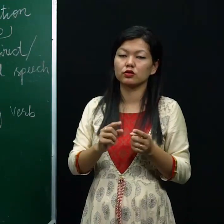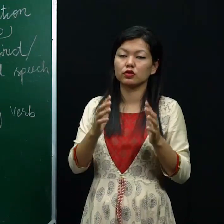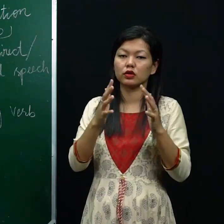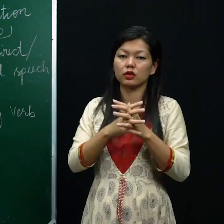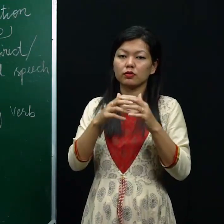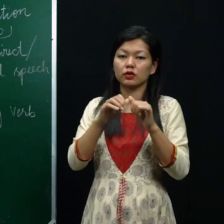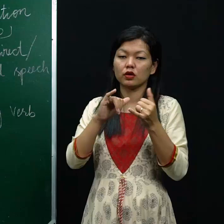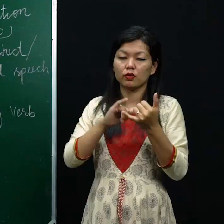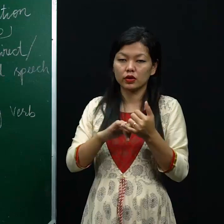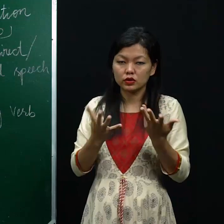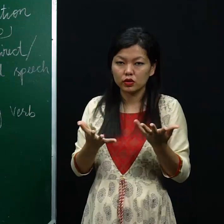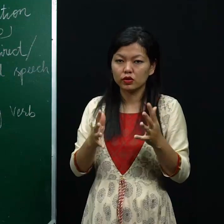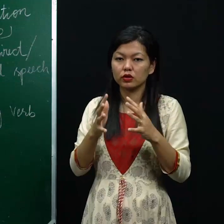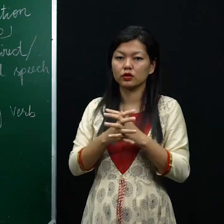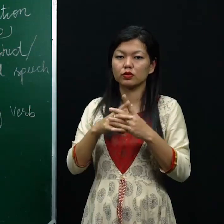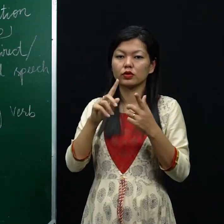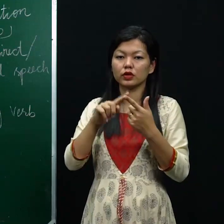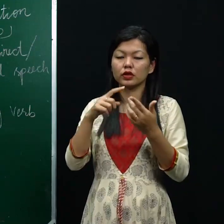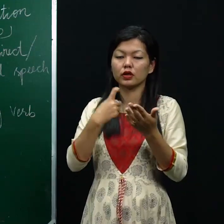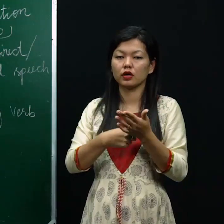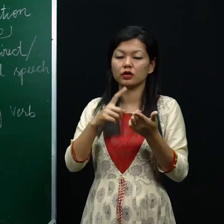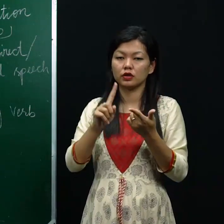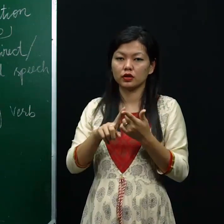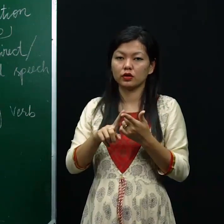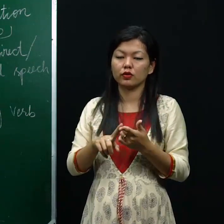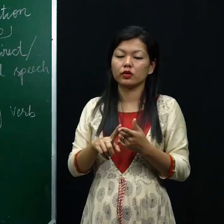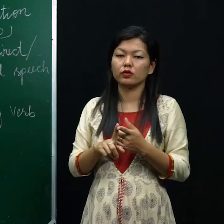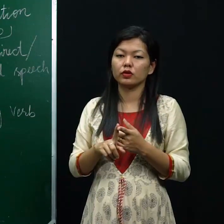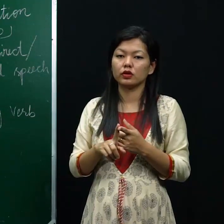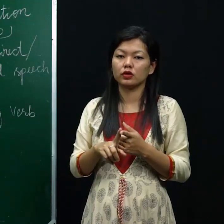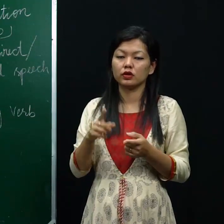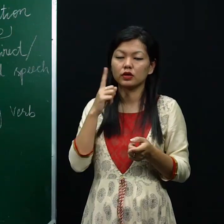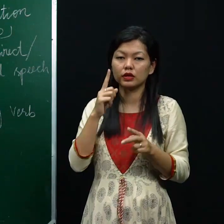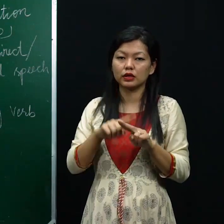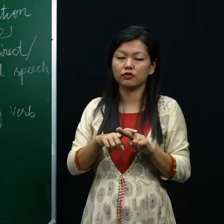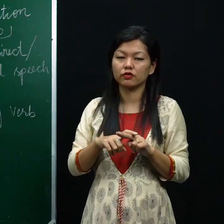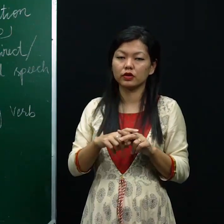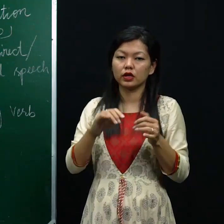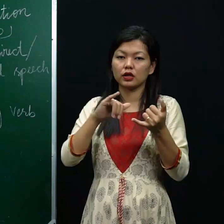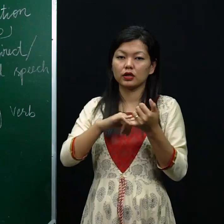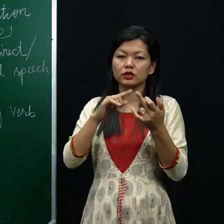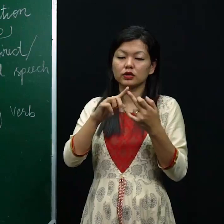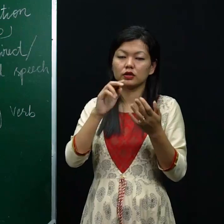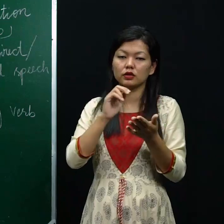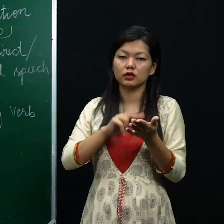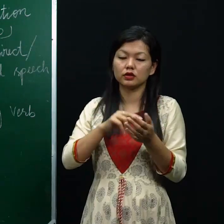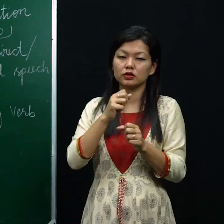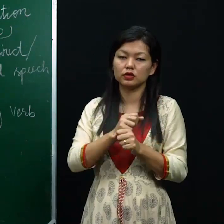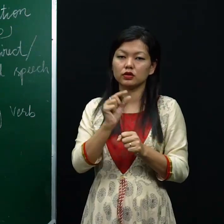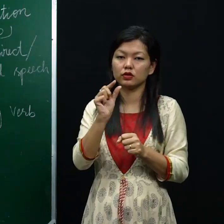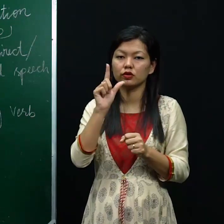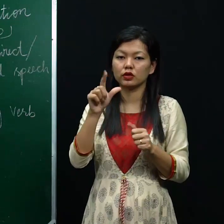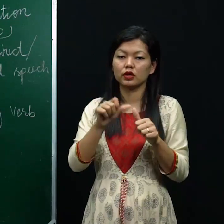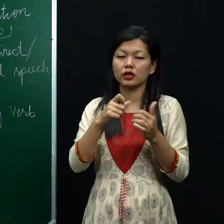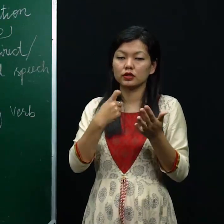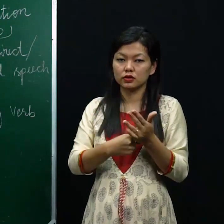will have to use the word were. If it is a singular, you have to use was. So this is how you change your sentences. She